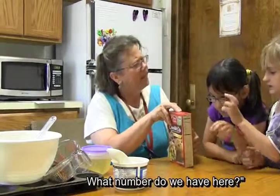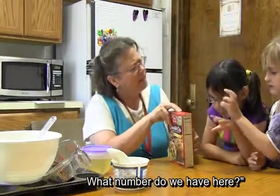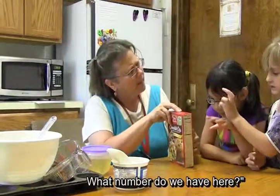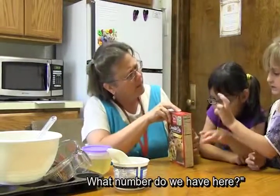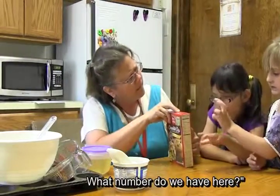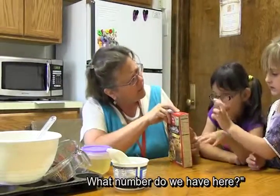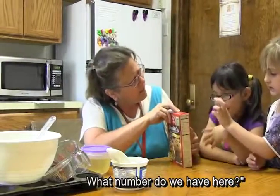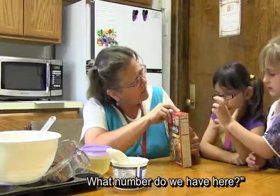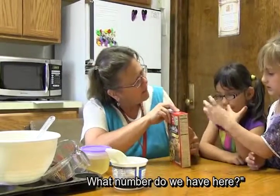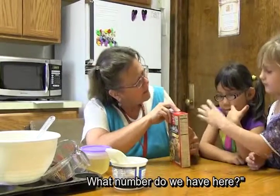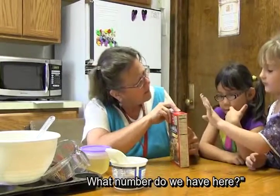here?